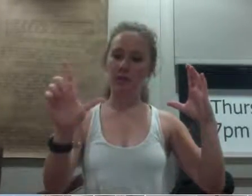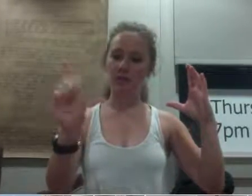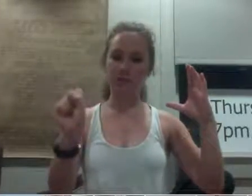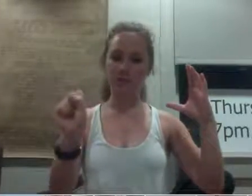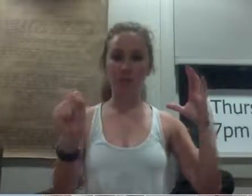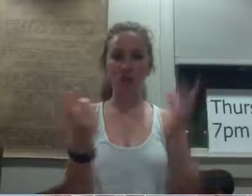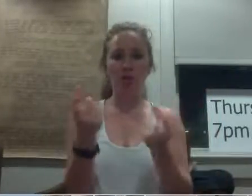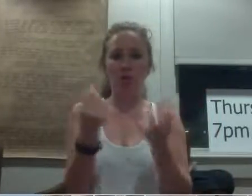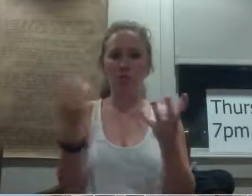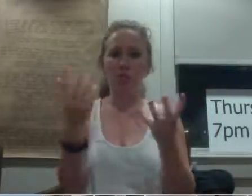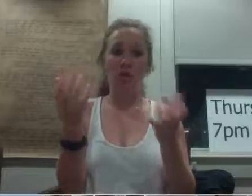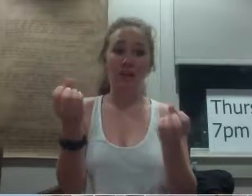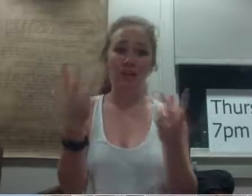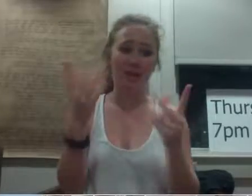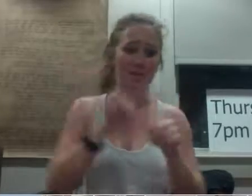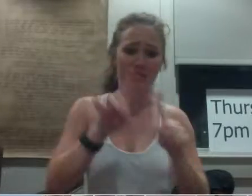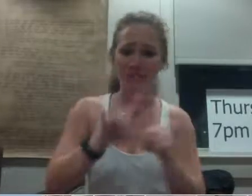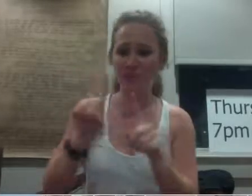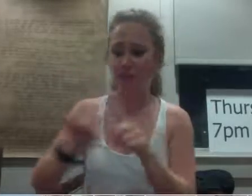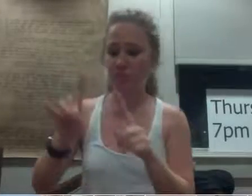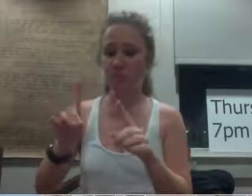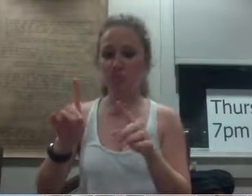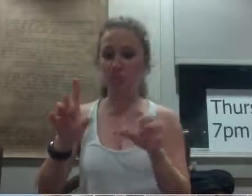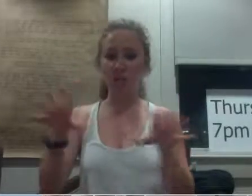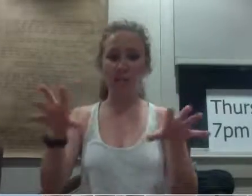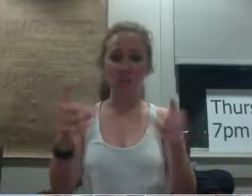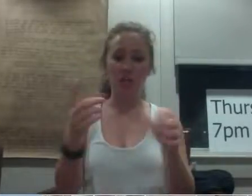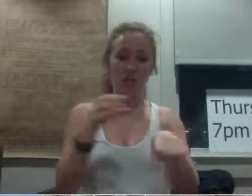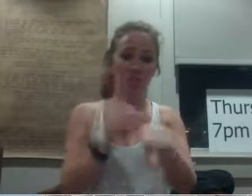And the inside has organelles that do different